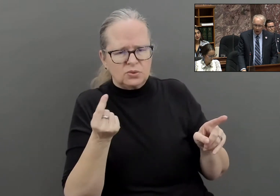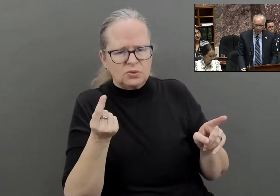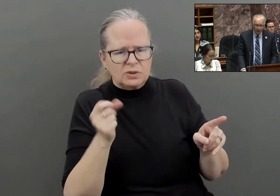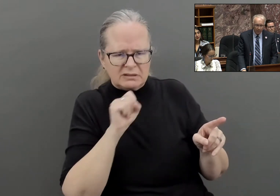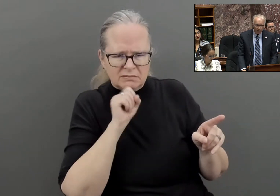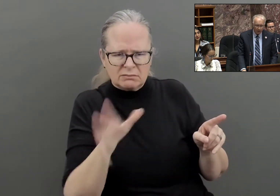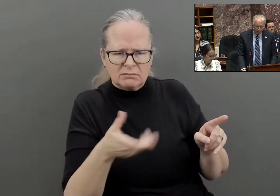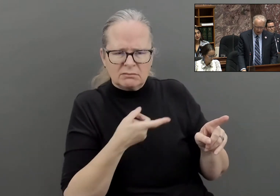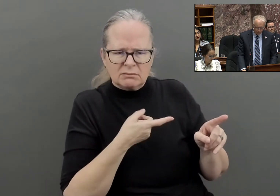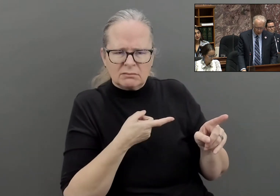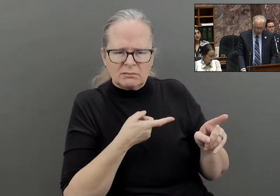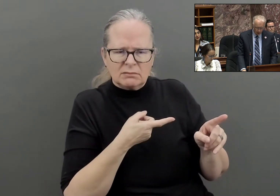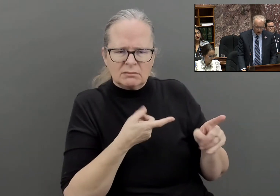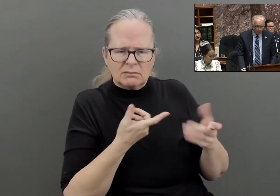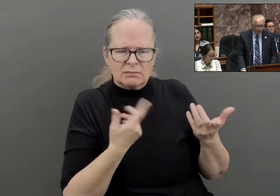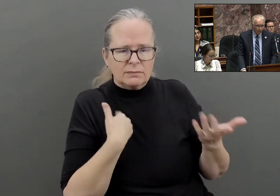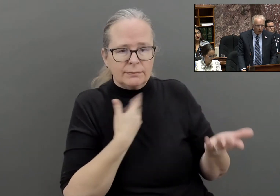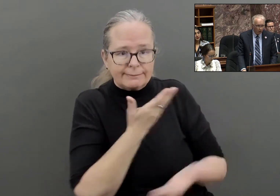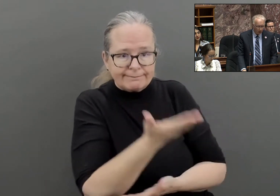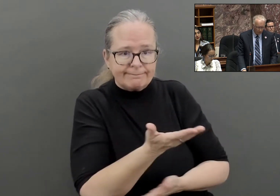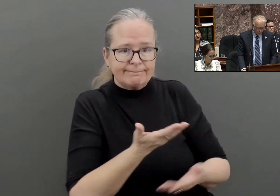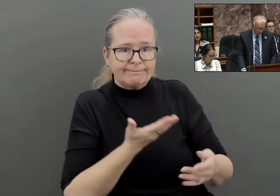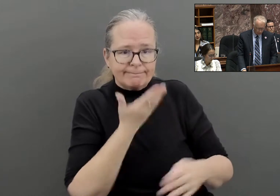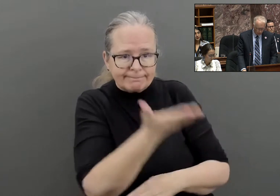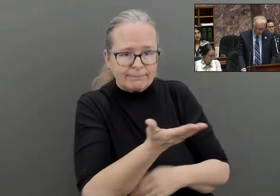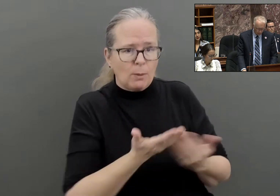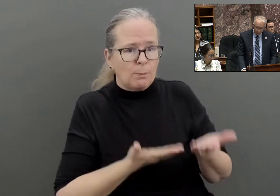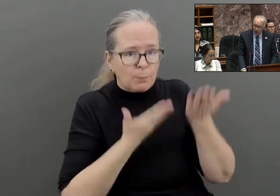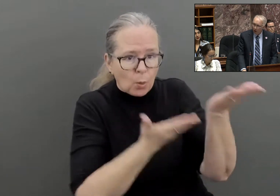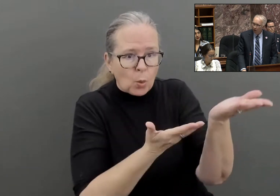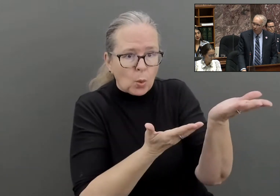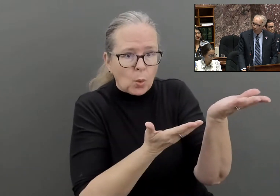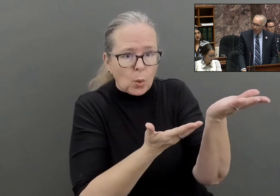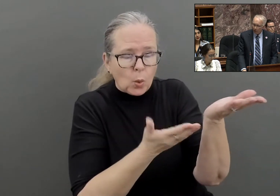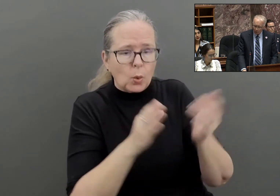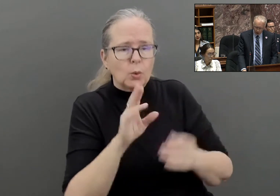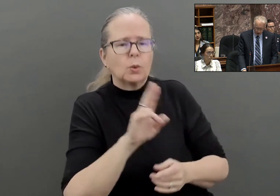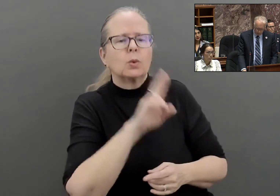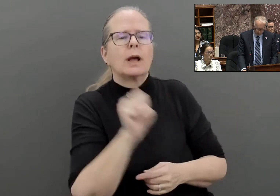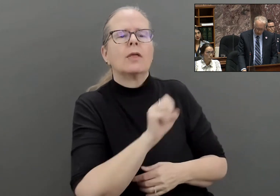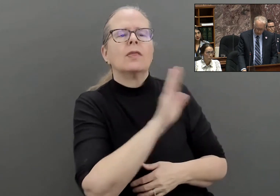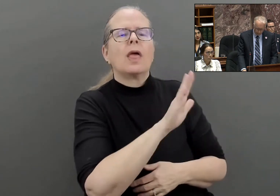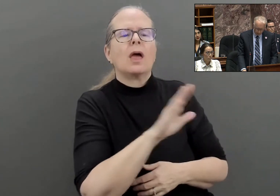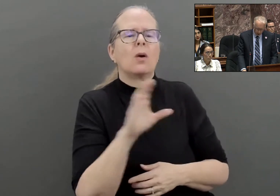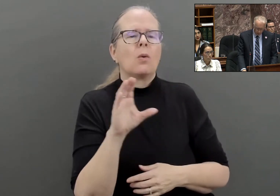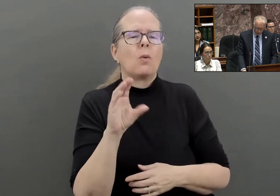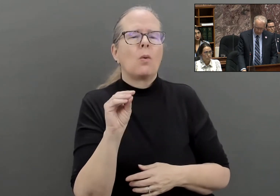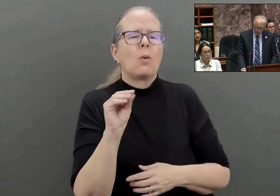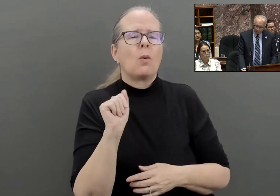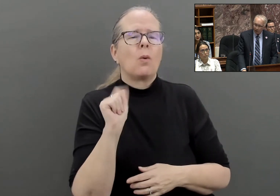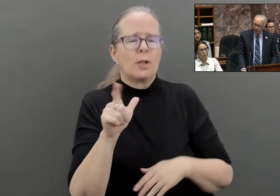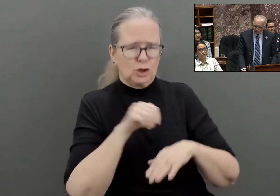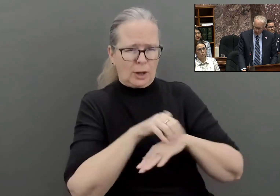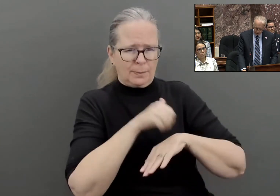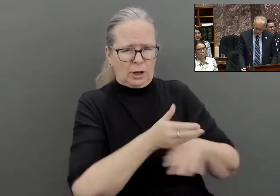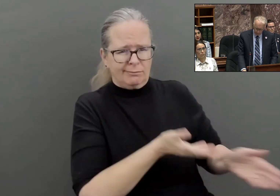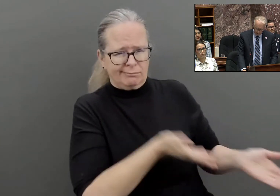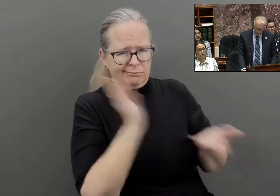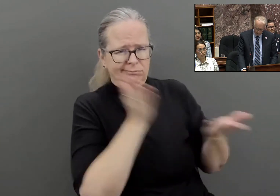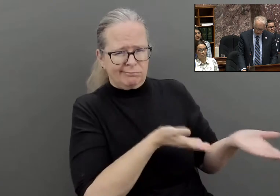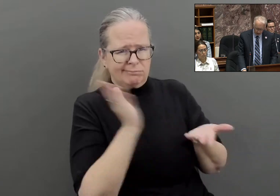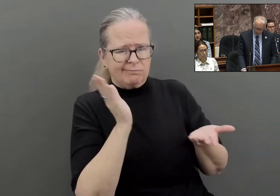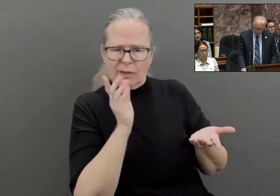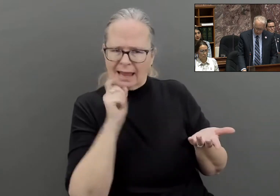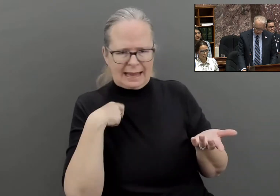to help give BC leverage and to be able to support our forestry workers. So a simple question to the Premier. Will the Premier please tell the